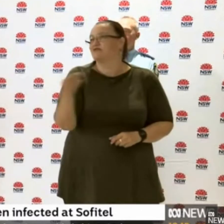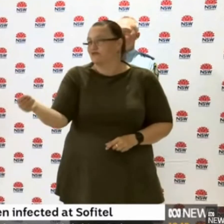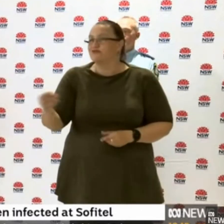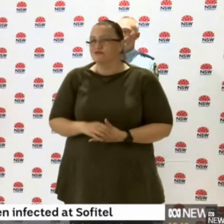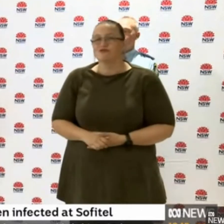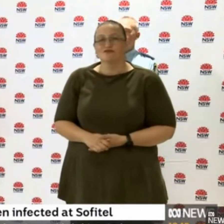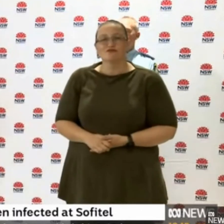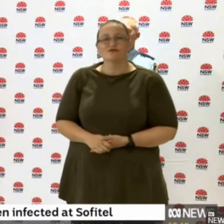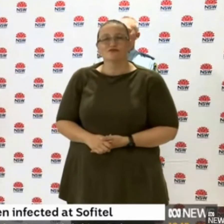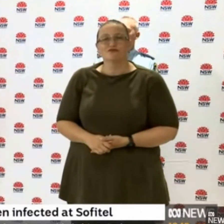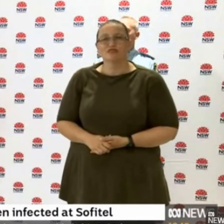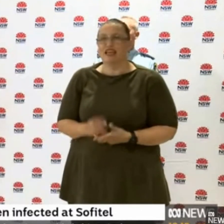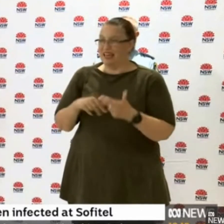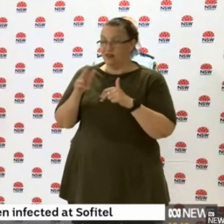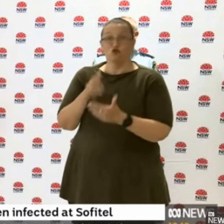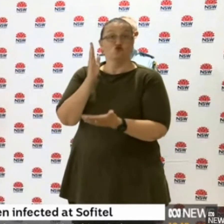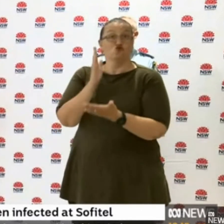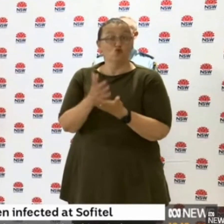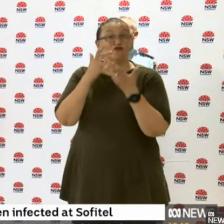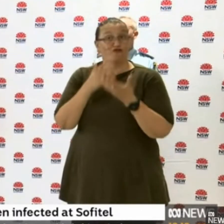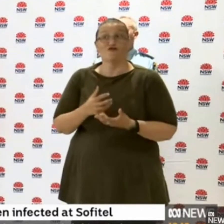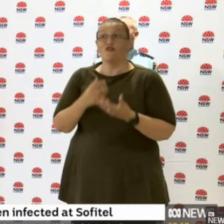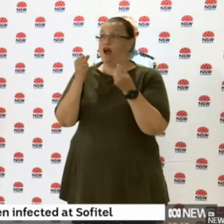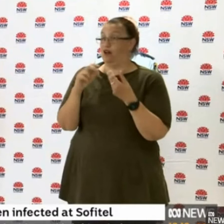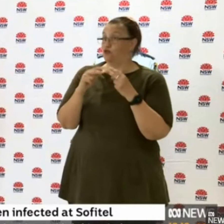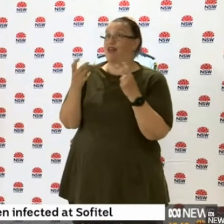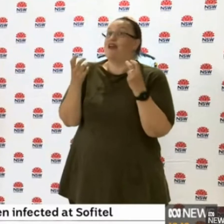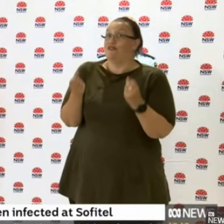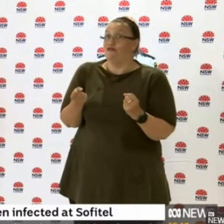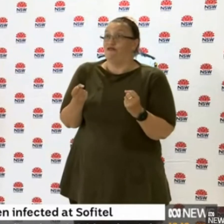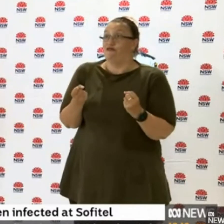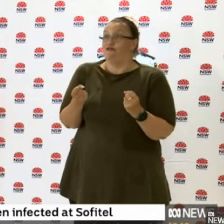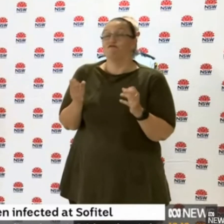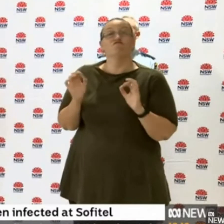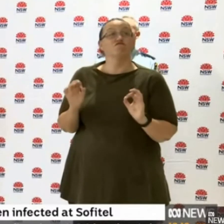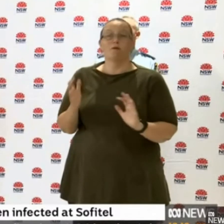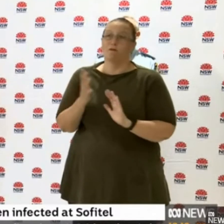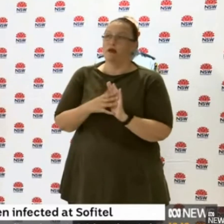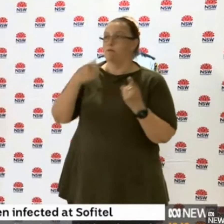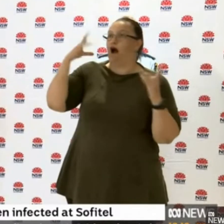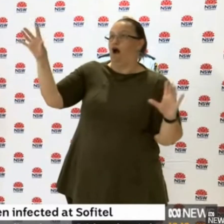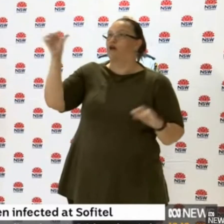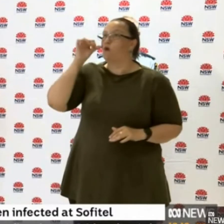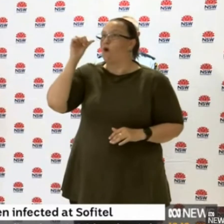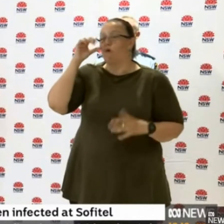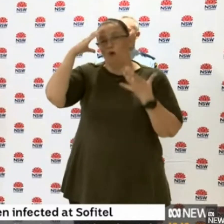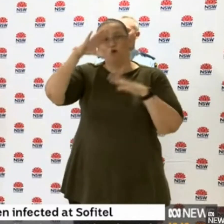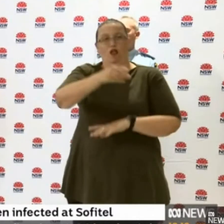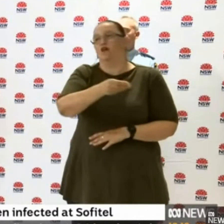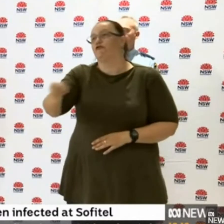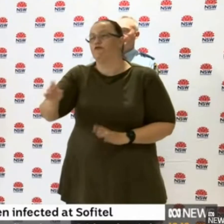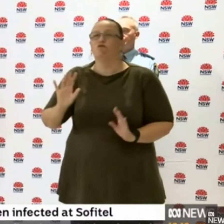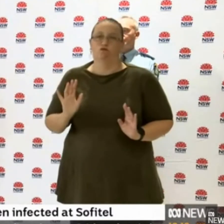down and reinforces our working hypothesis at this time that that could have been the exposure event. You can imagine that